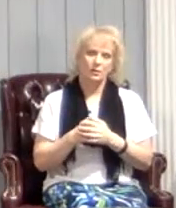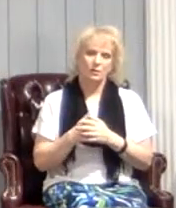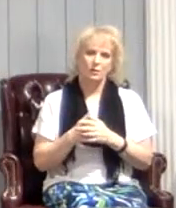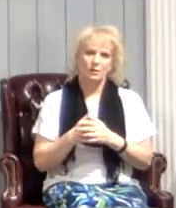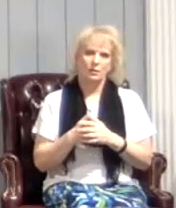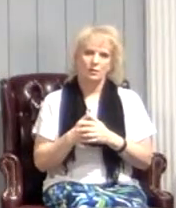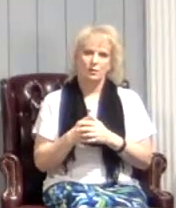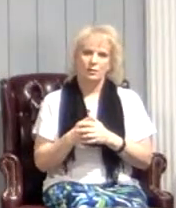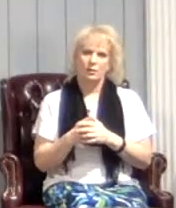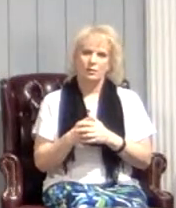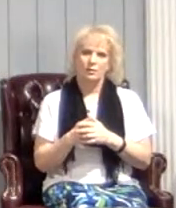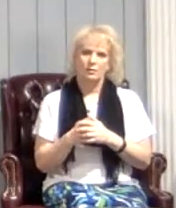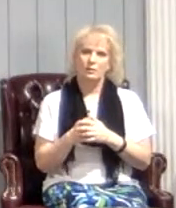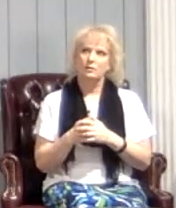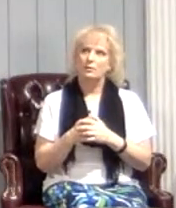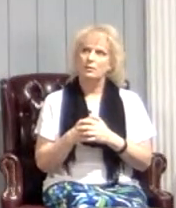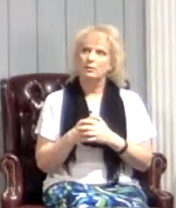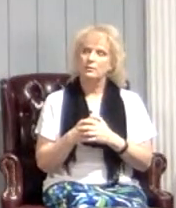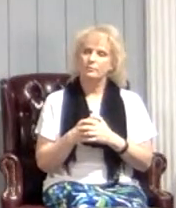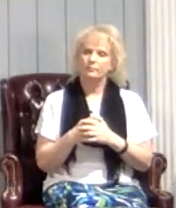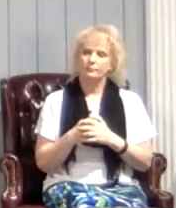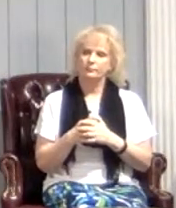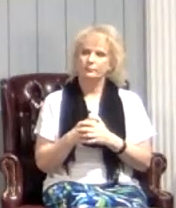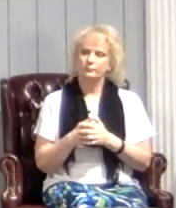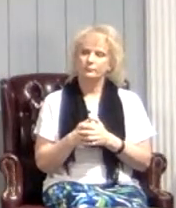Denver. And